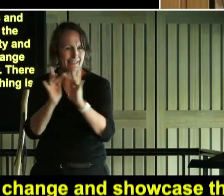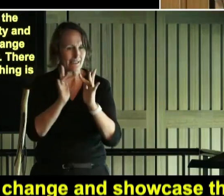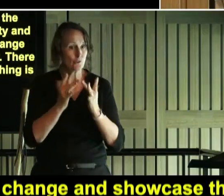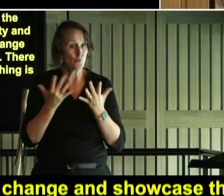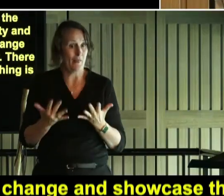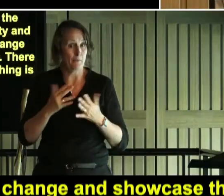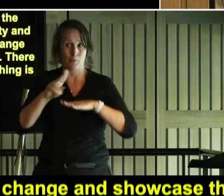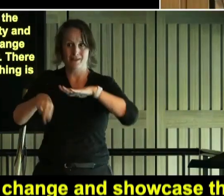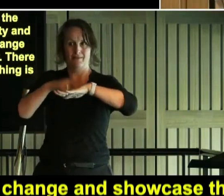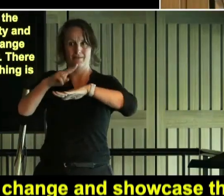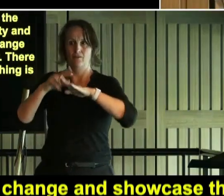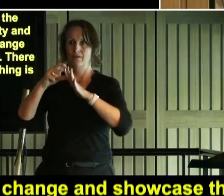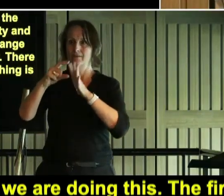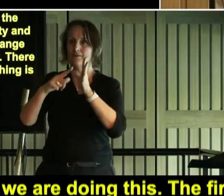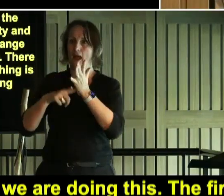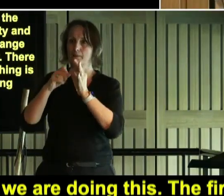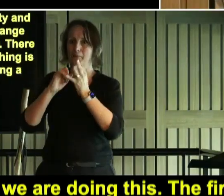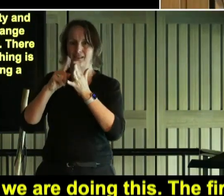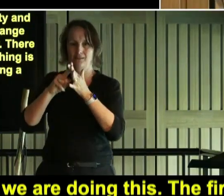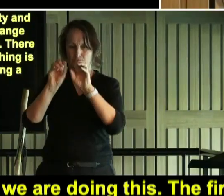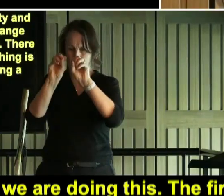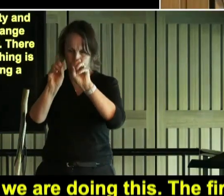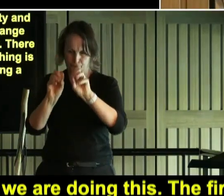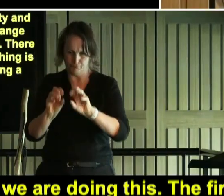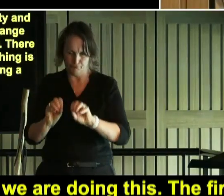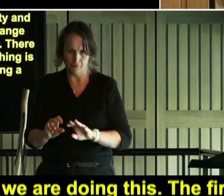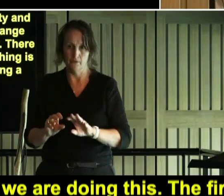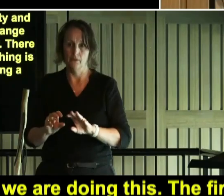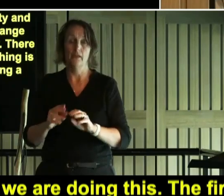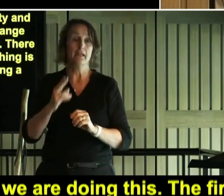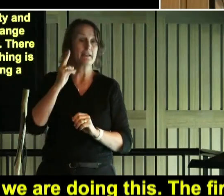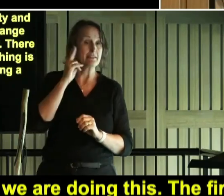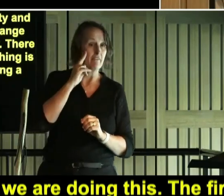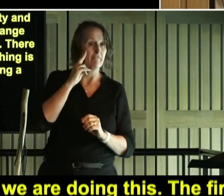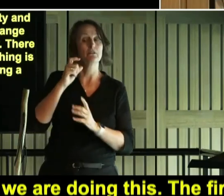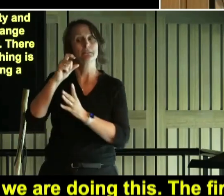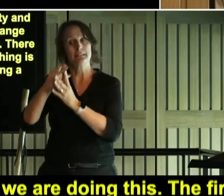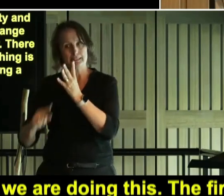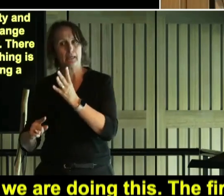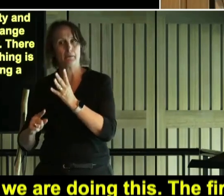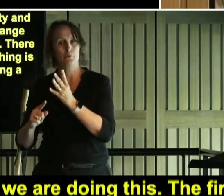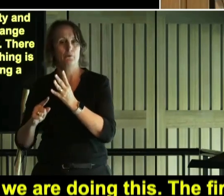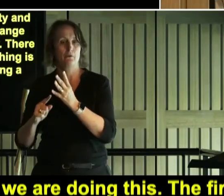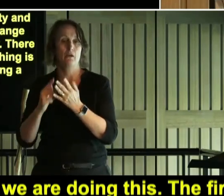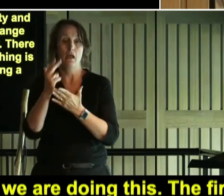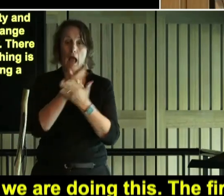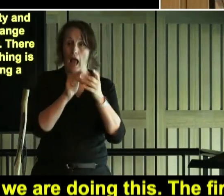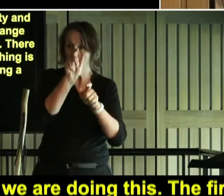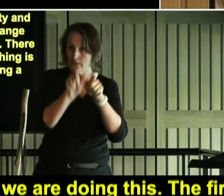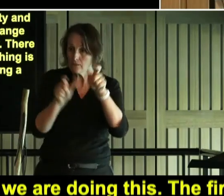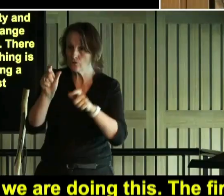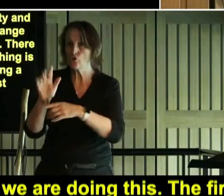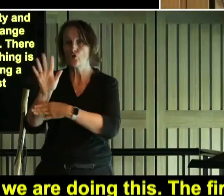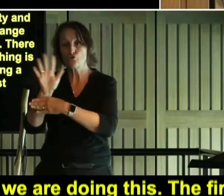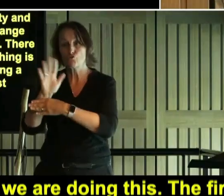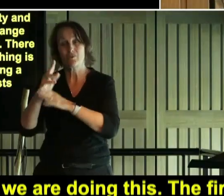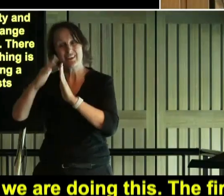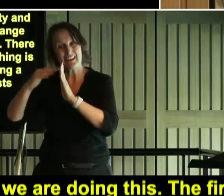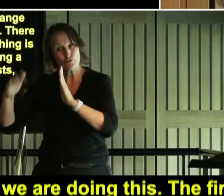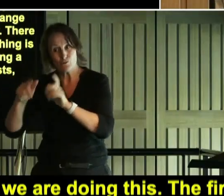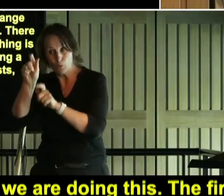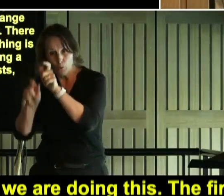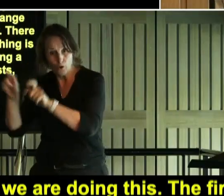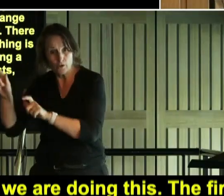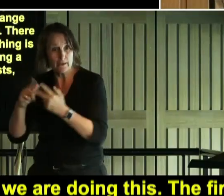a national database of deaf and disabled artists, arts workers, and screen practitioners. If